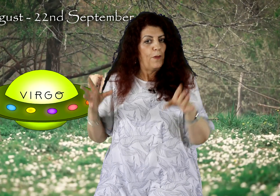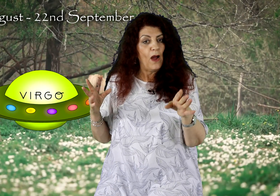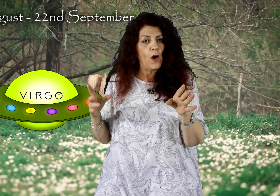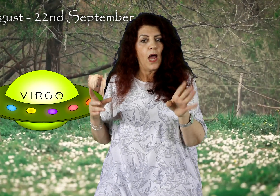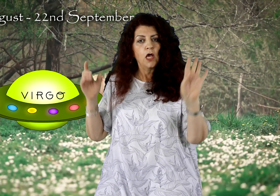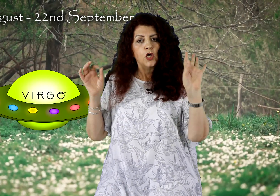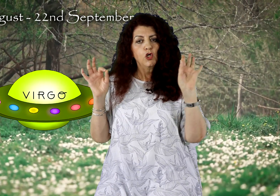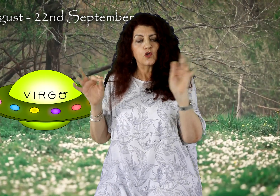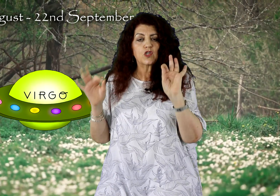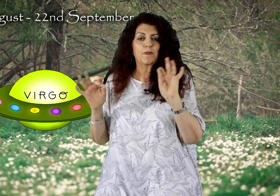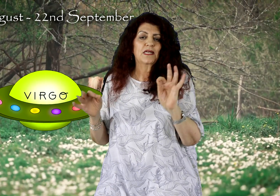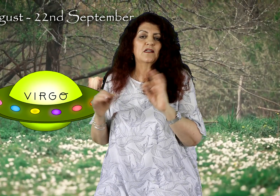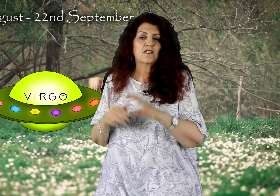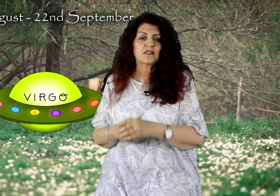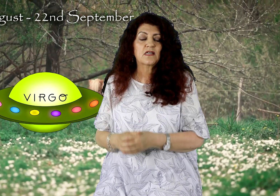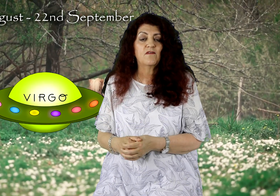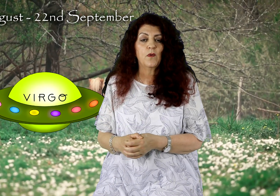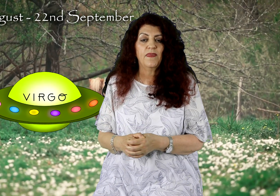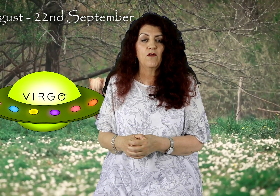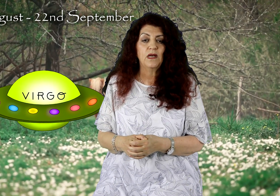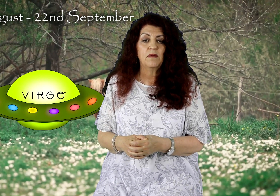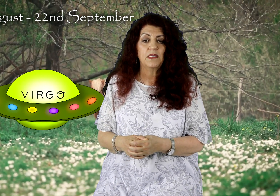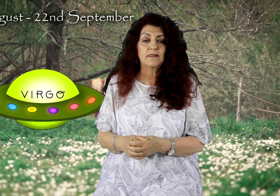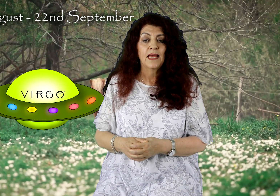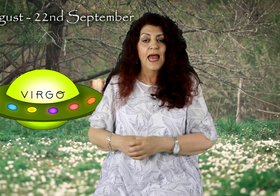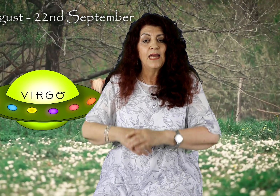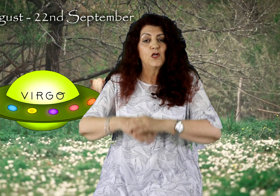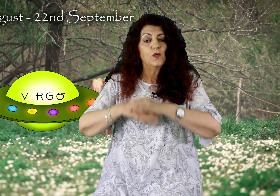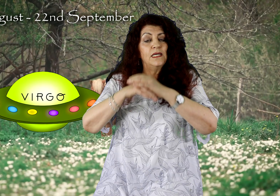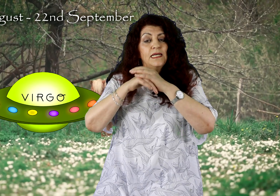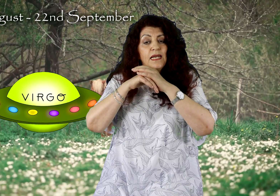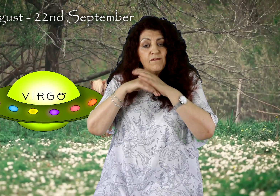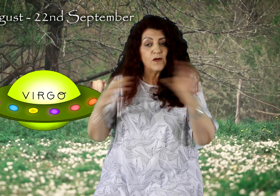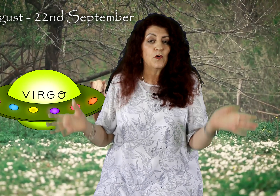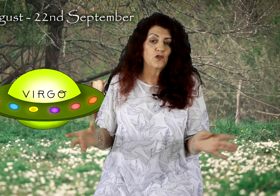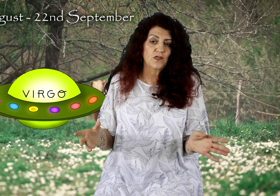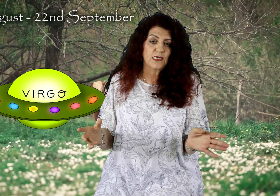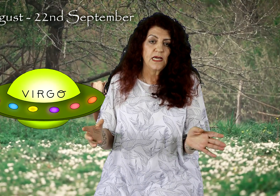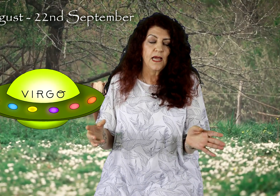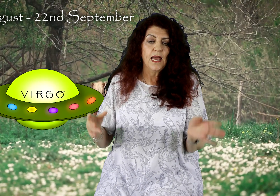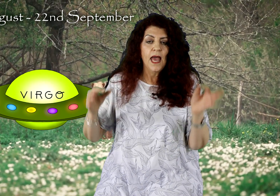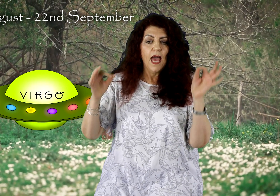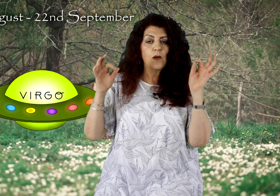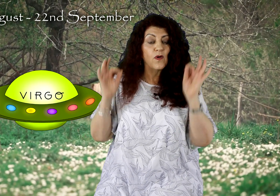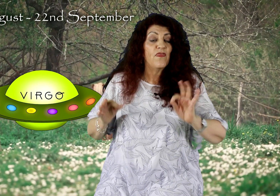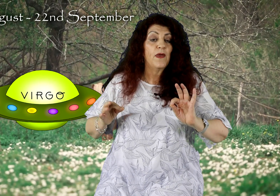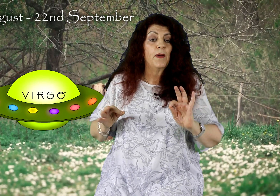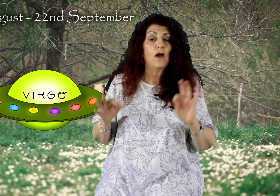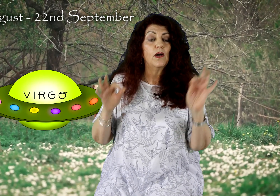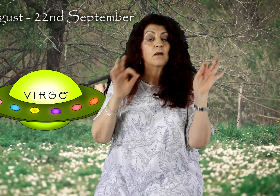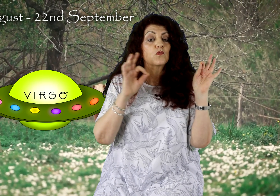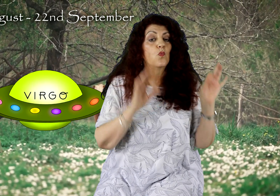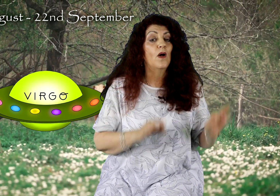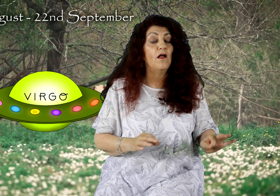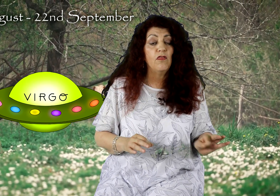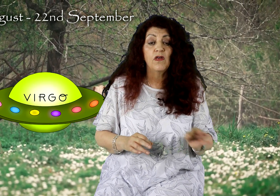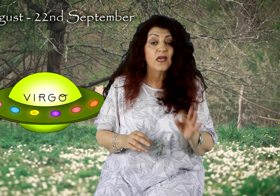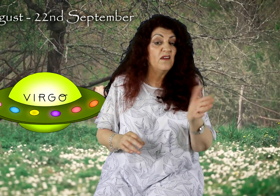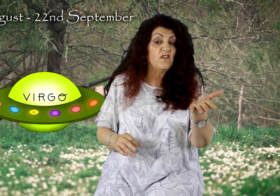power, you're just beginning to discover what that really means. And you're loving what you see. And with that power comes wealth, even